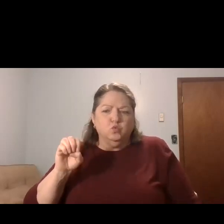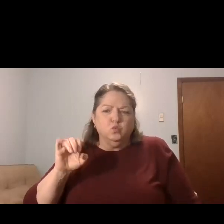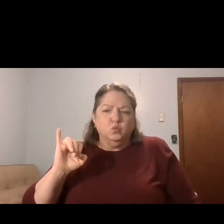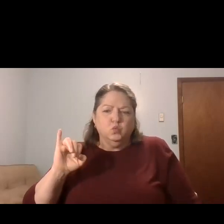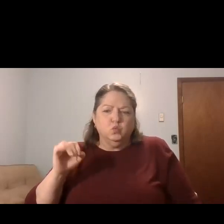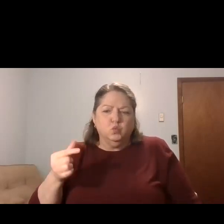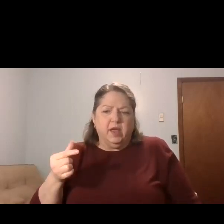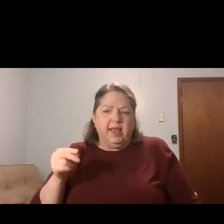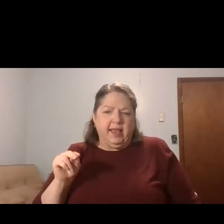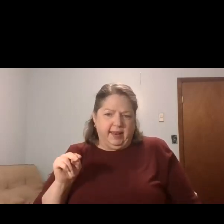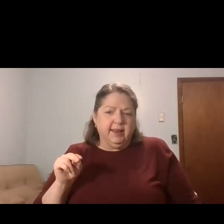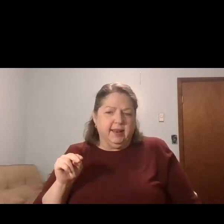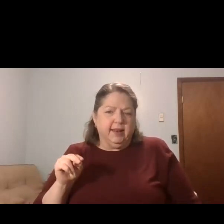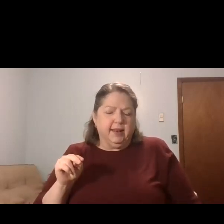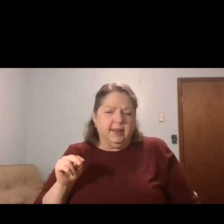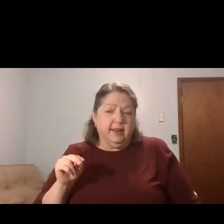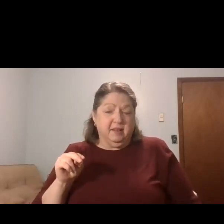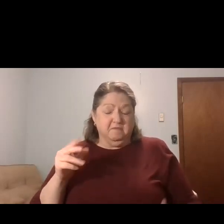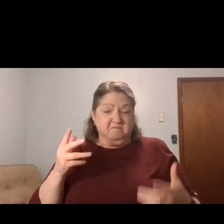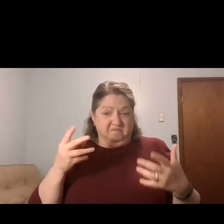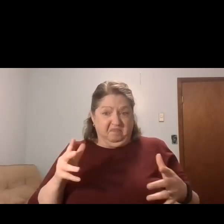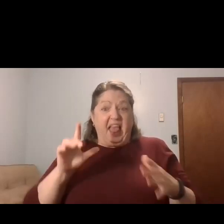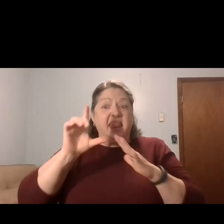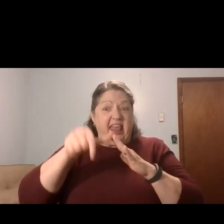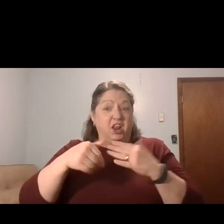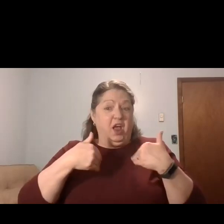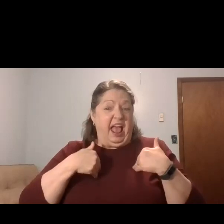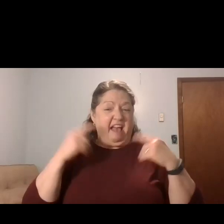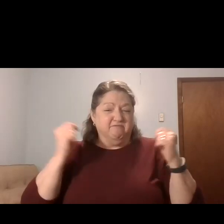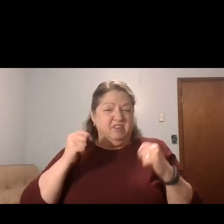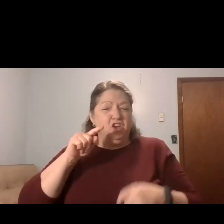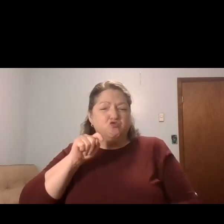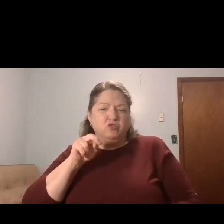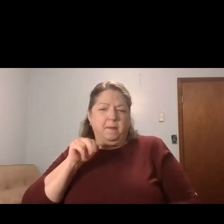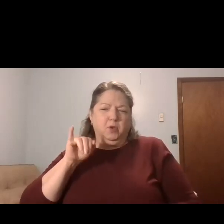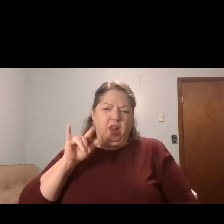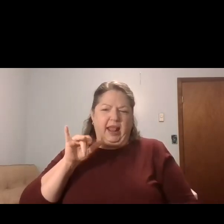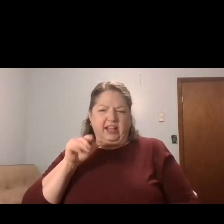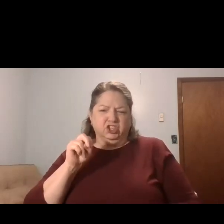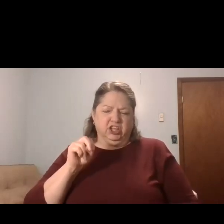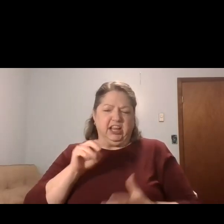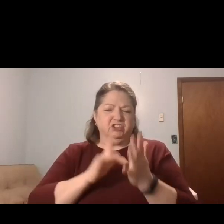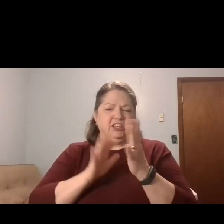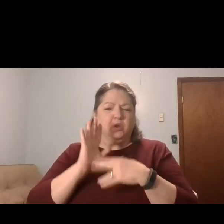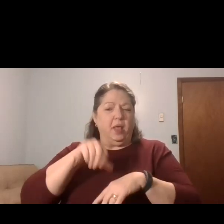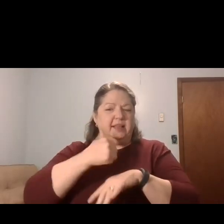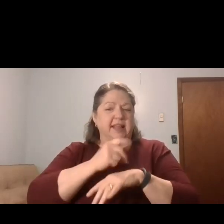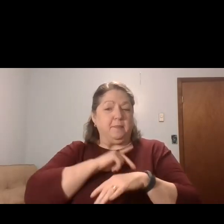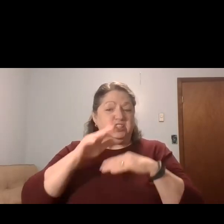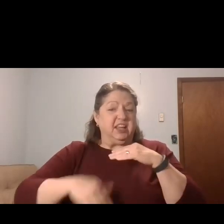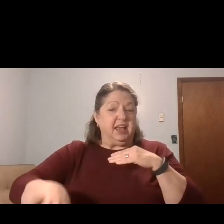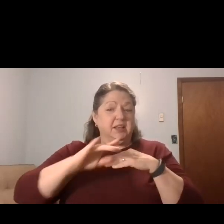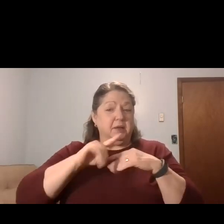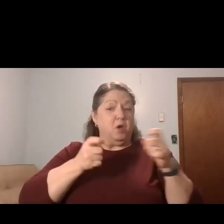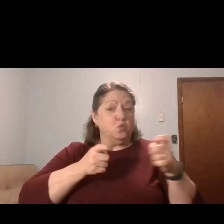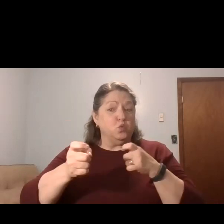Jesus himself will establish his kingdom and for 1,000 years will rule and reign on earth.